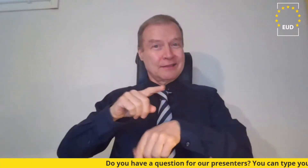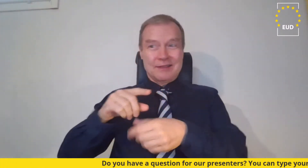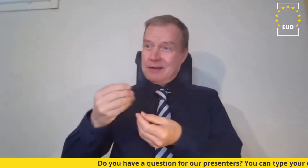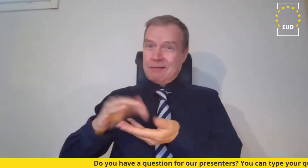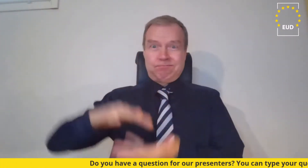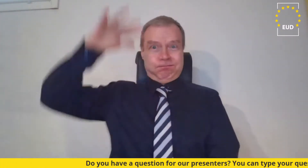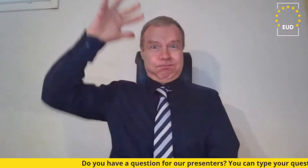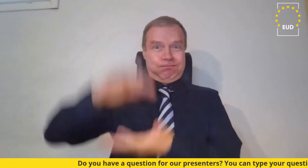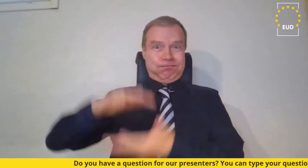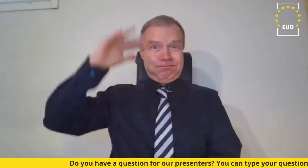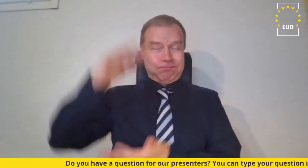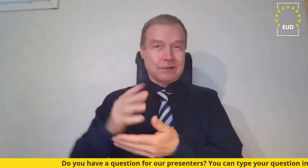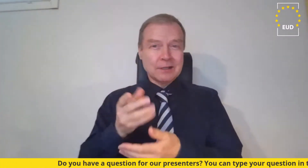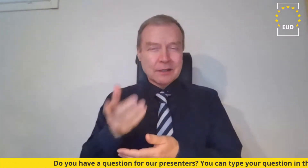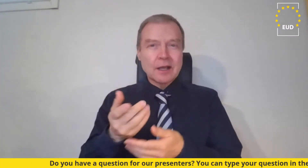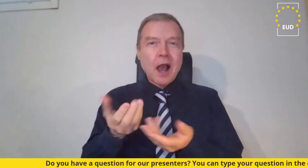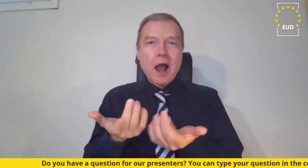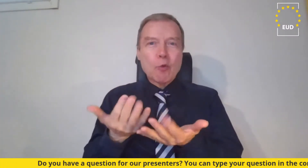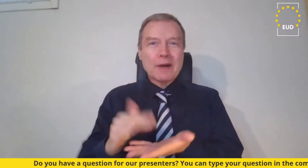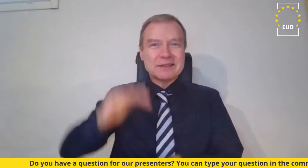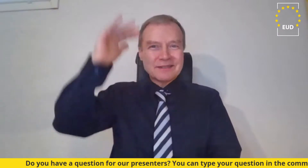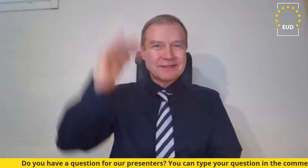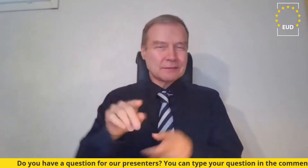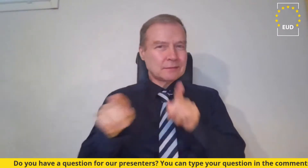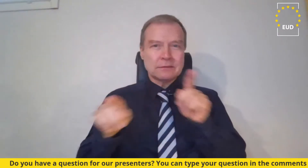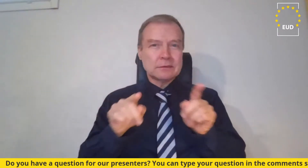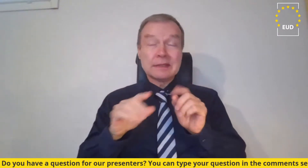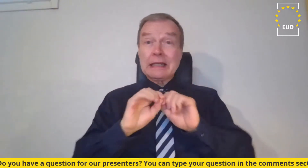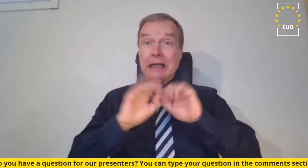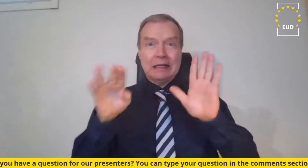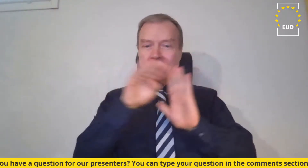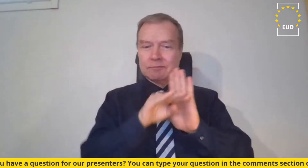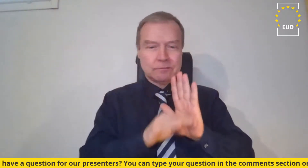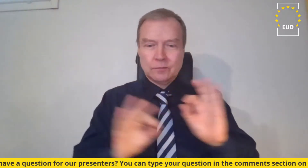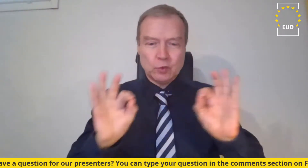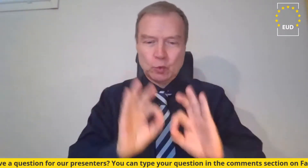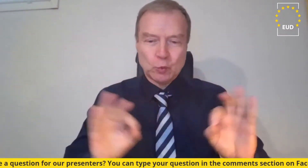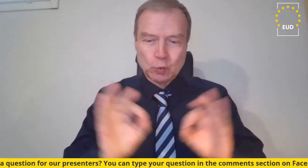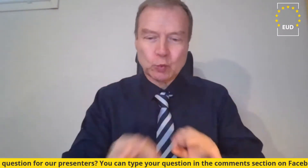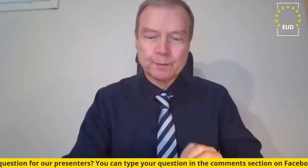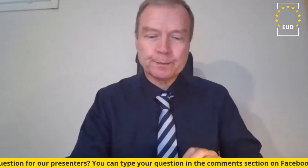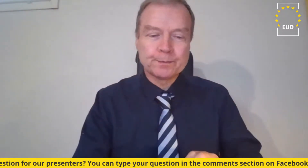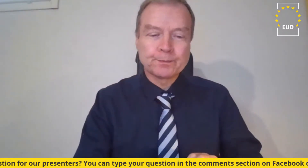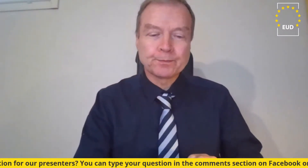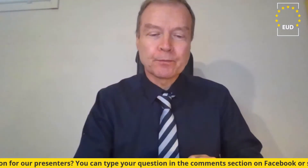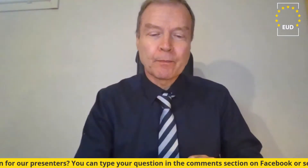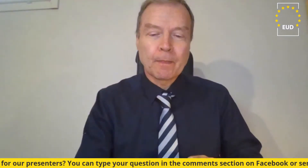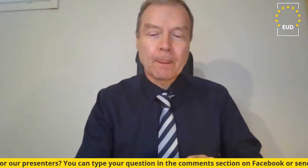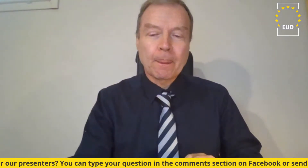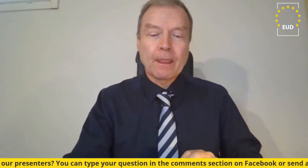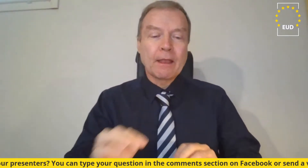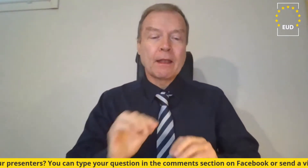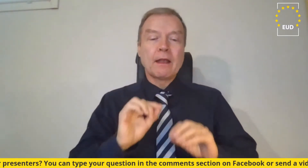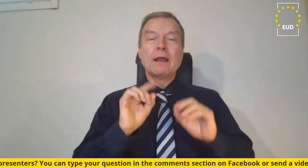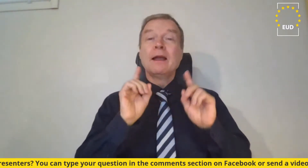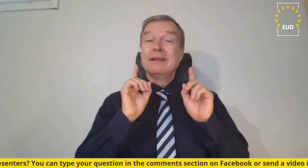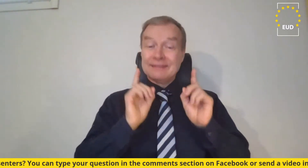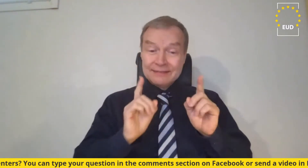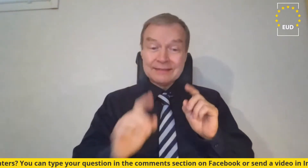the quality of sign language interpreter services that need to be made available, or the quantity of interpreter services that need to be made